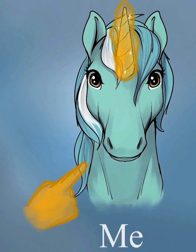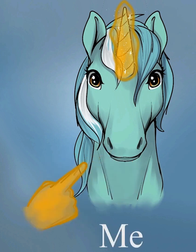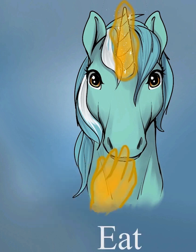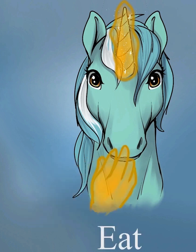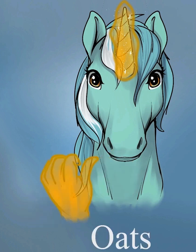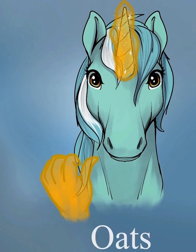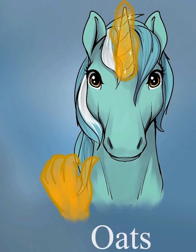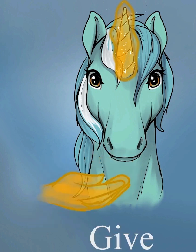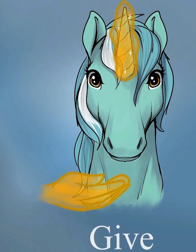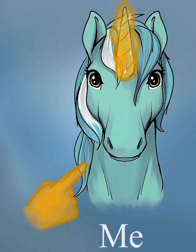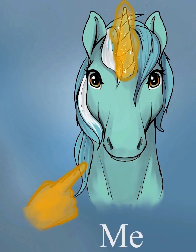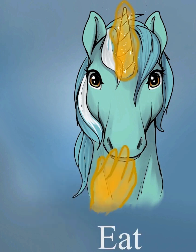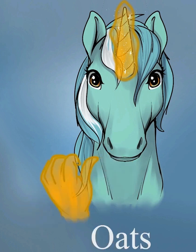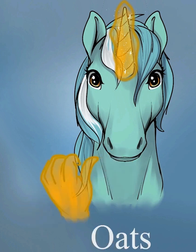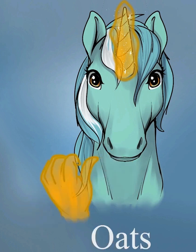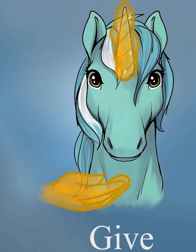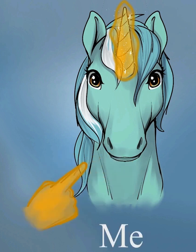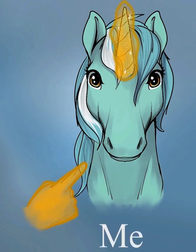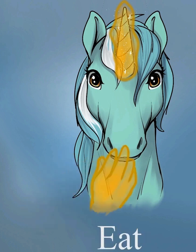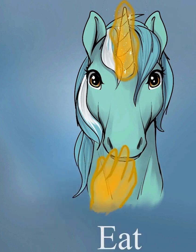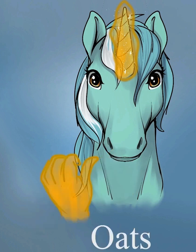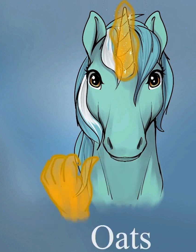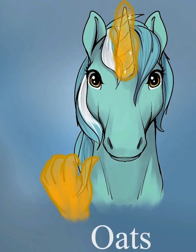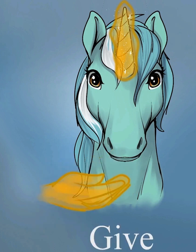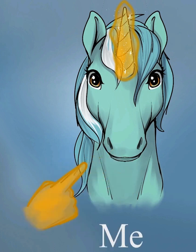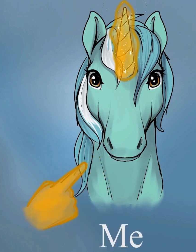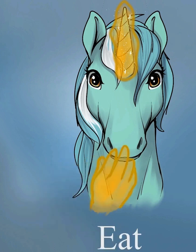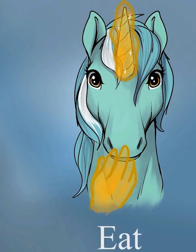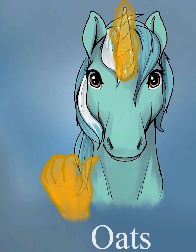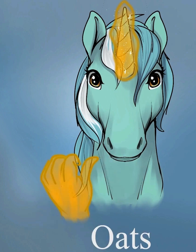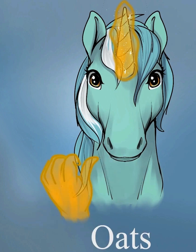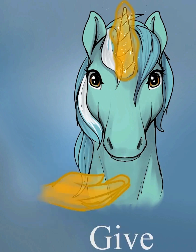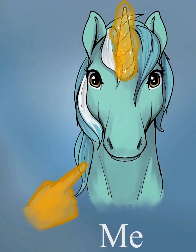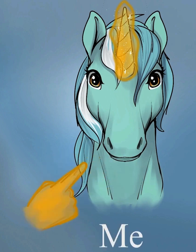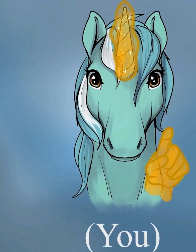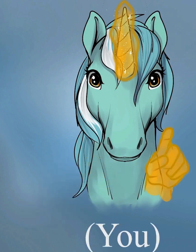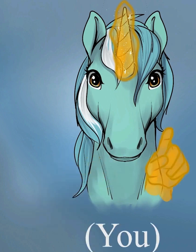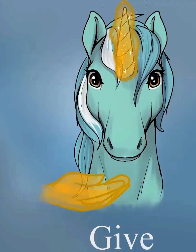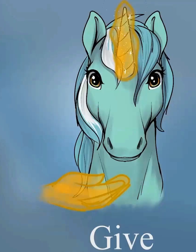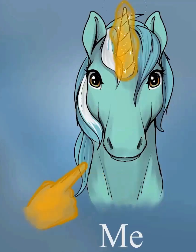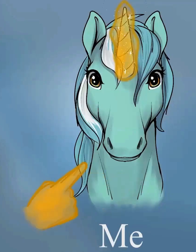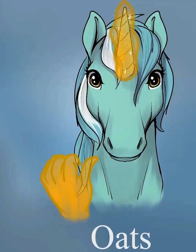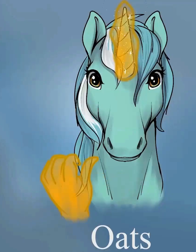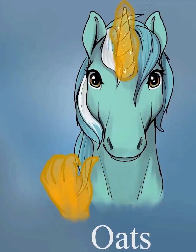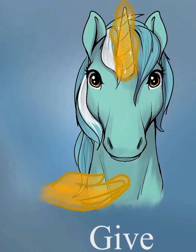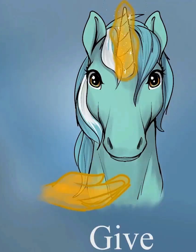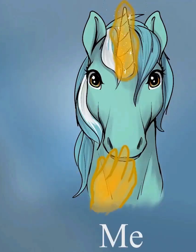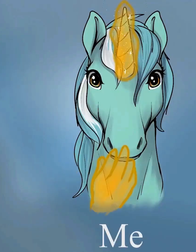me oats, give me oats, give me oats, give me oats, give me you. Give me oats, give me oats.